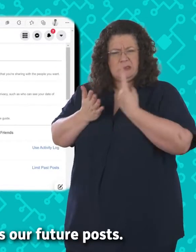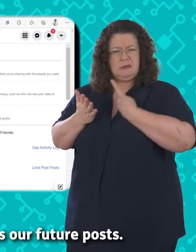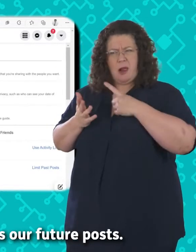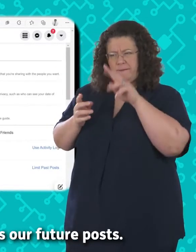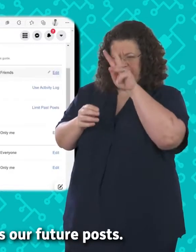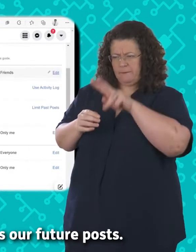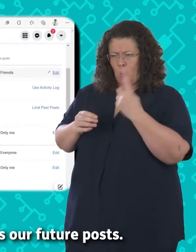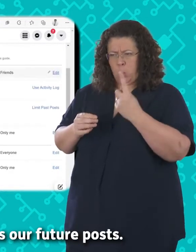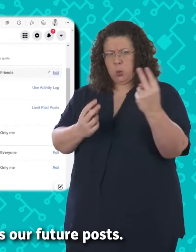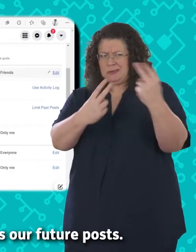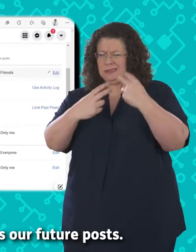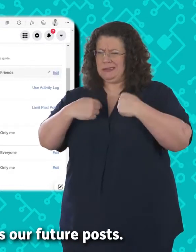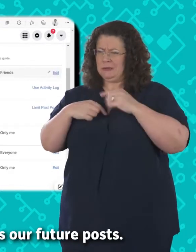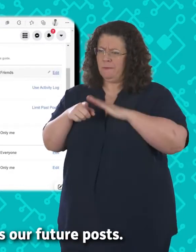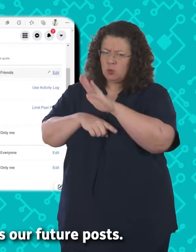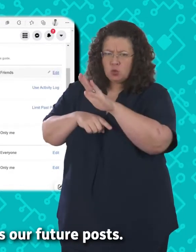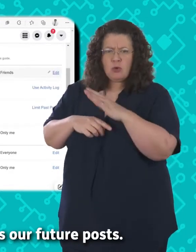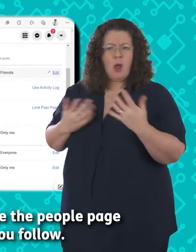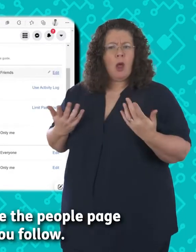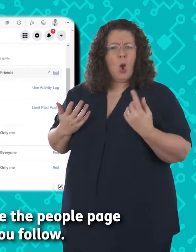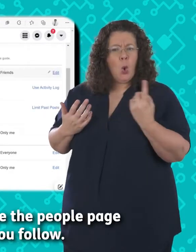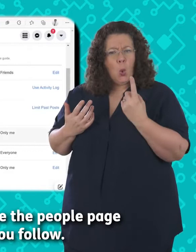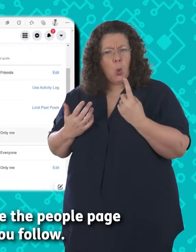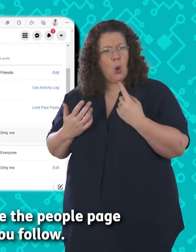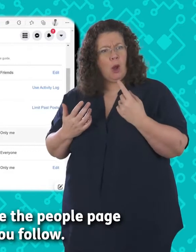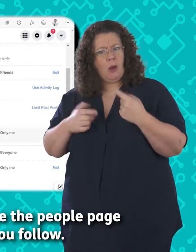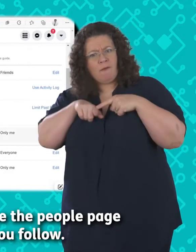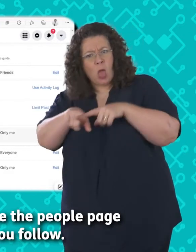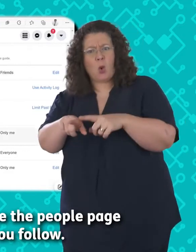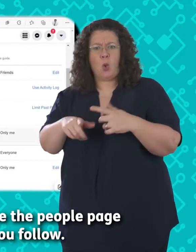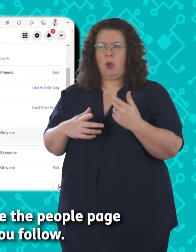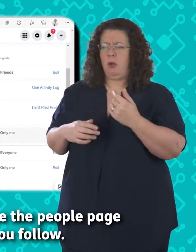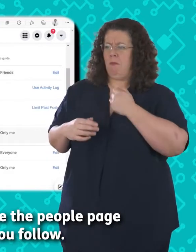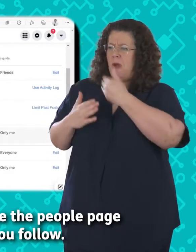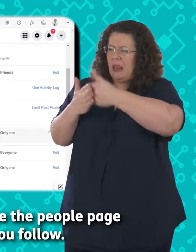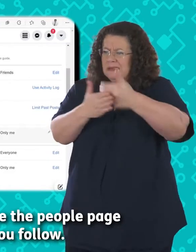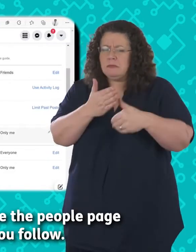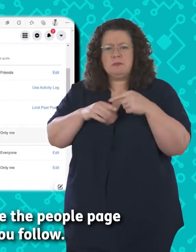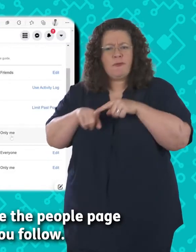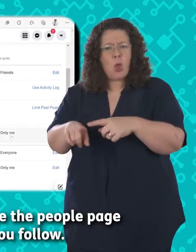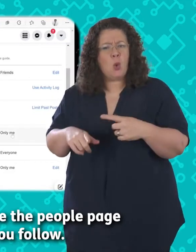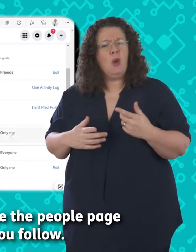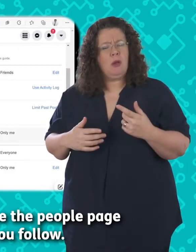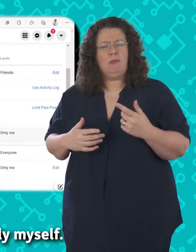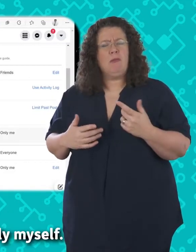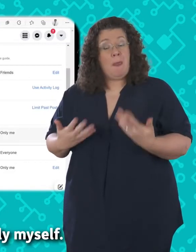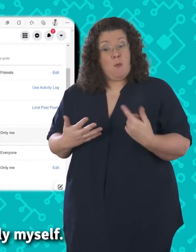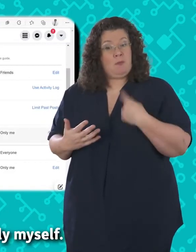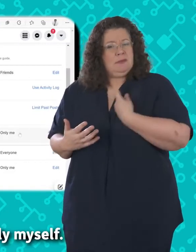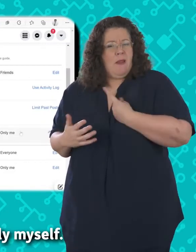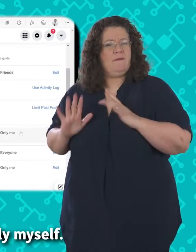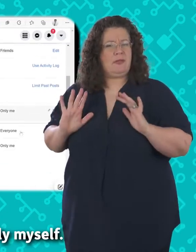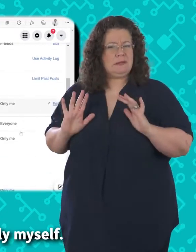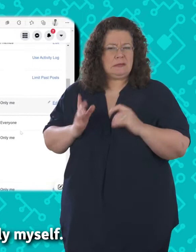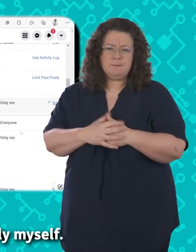can decide who sees our future posts. We can see who can see the people pages and lists that you follow. I've got it